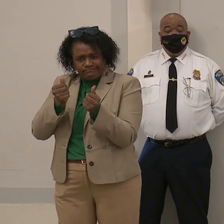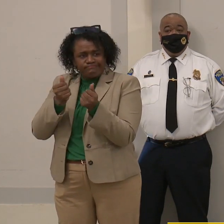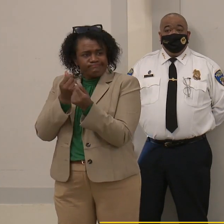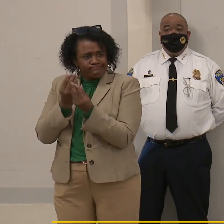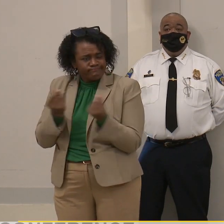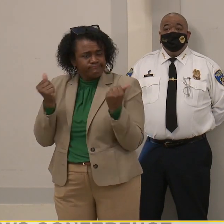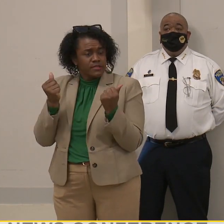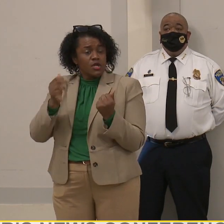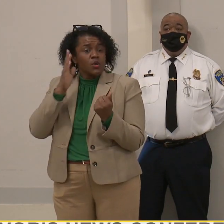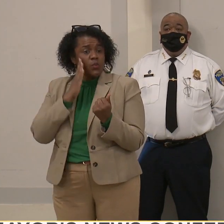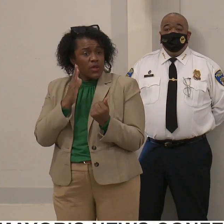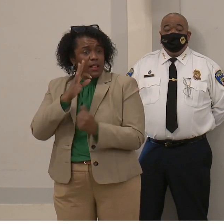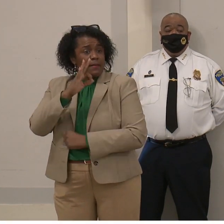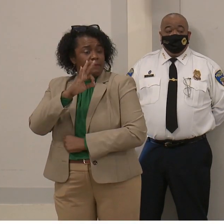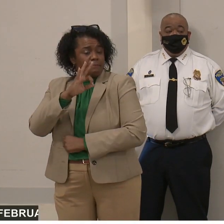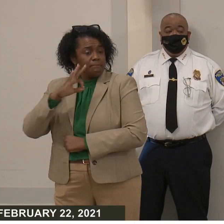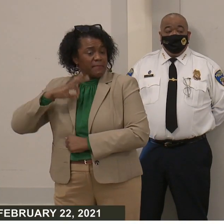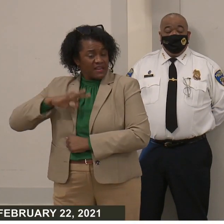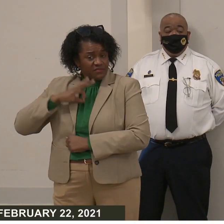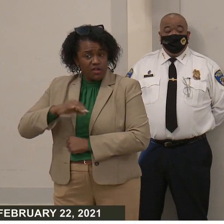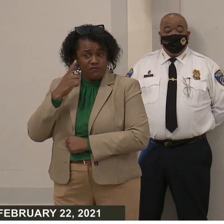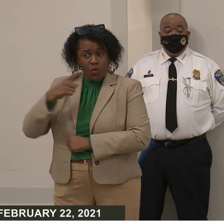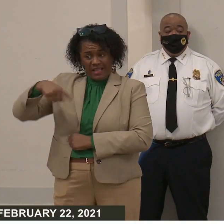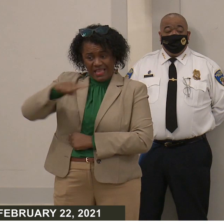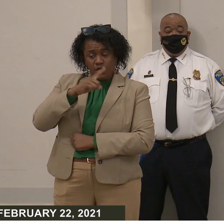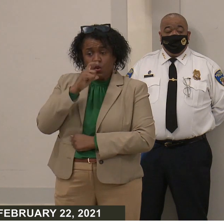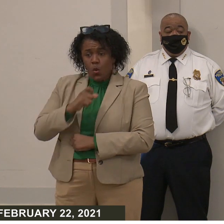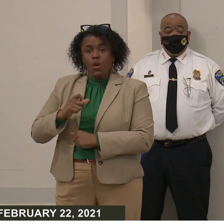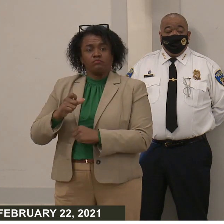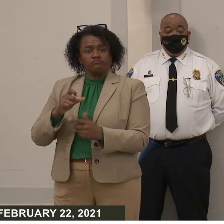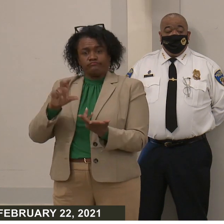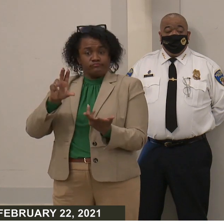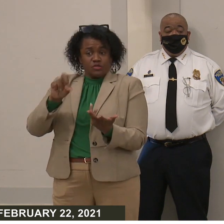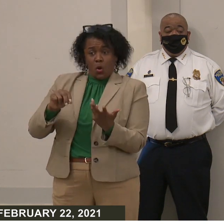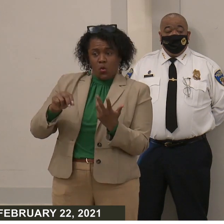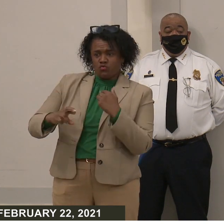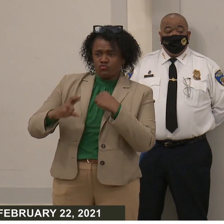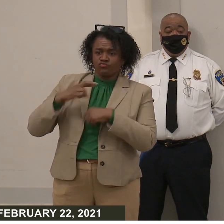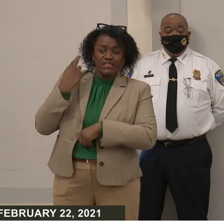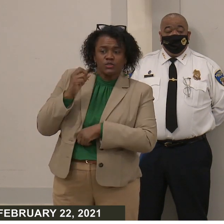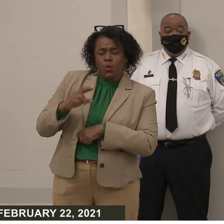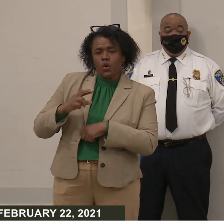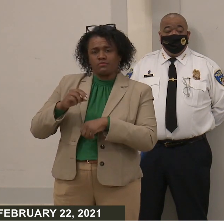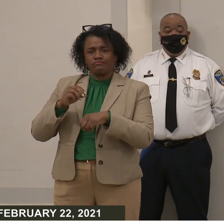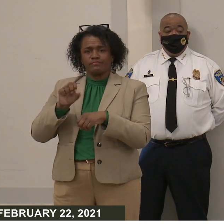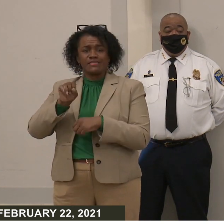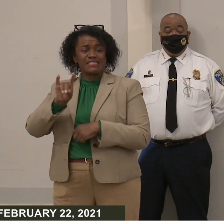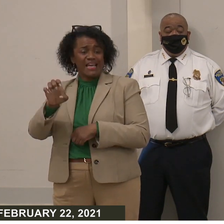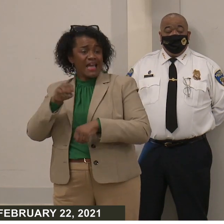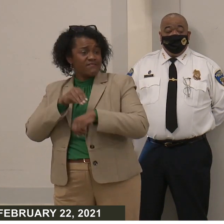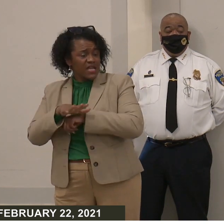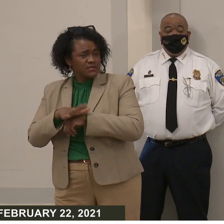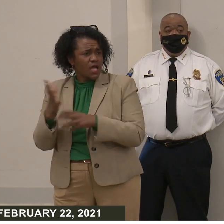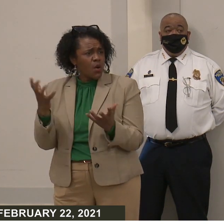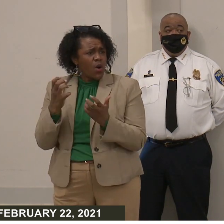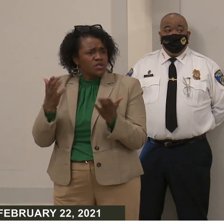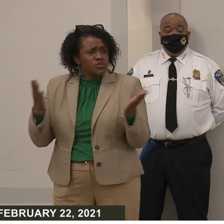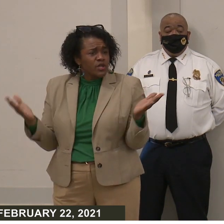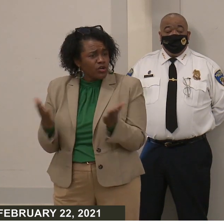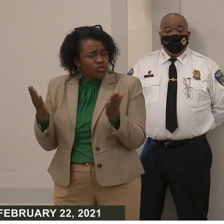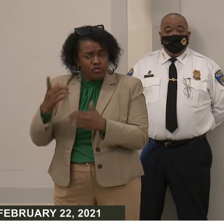being vaccinated outweigh any identified risks or side effects. I want to strongly encourage everyone, especially